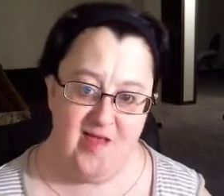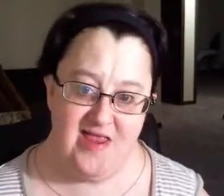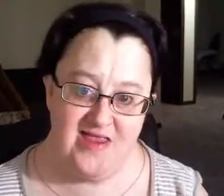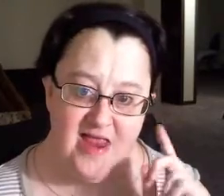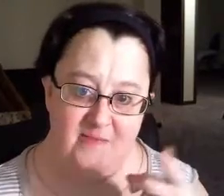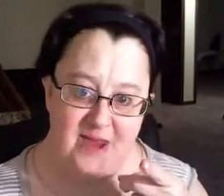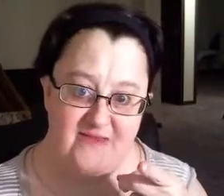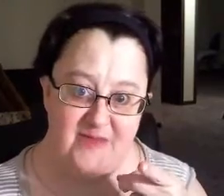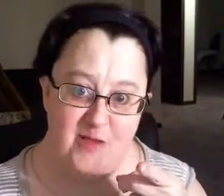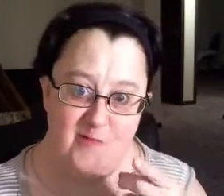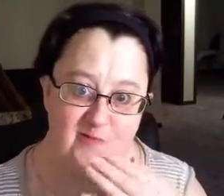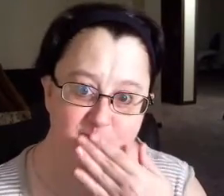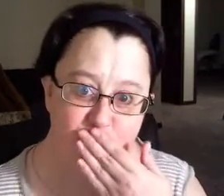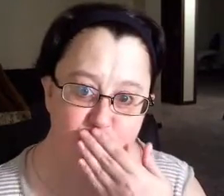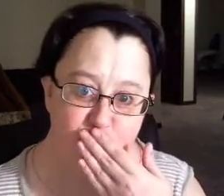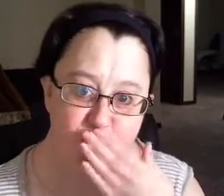you guys in my next video you